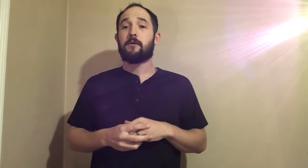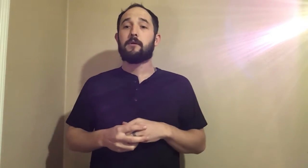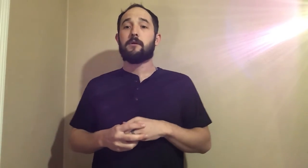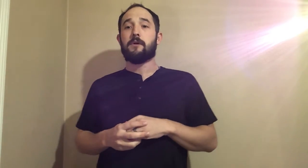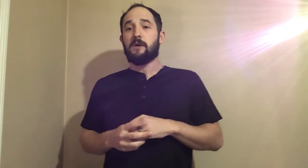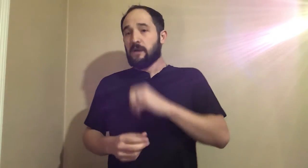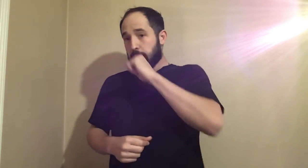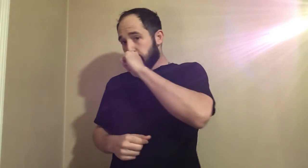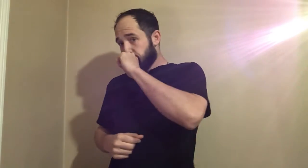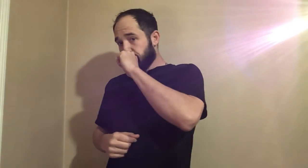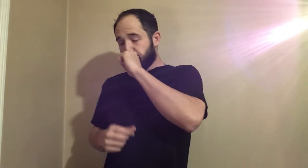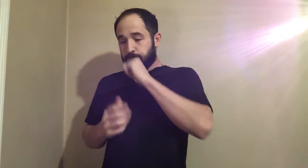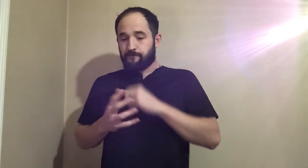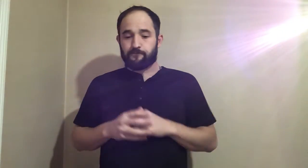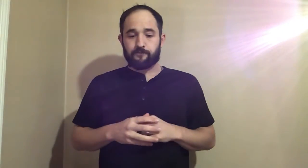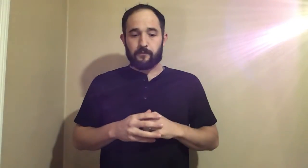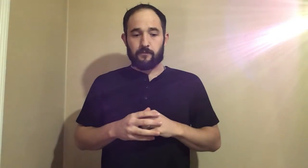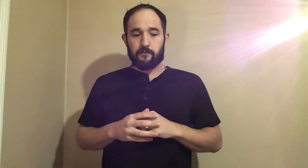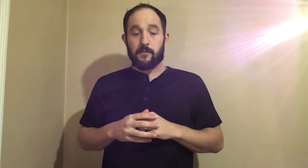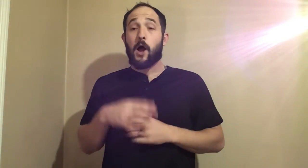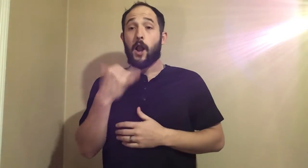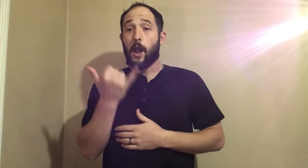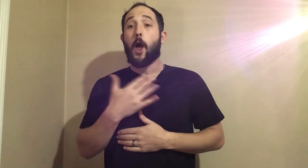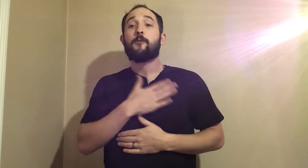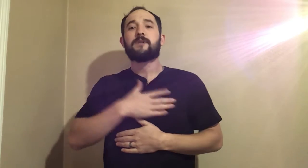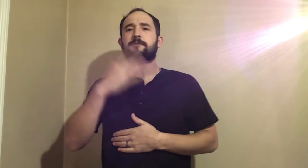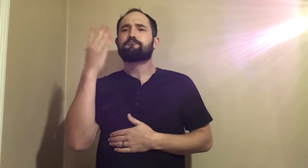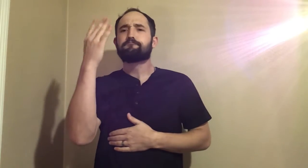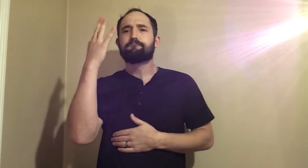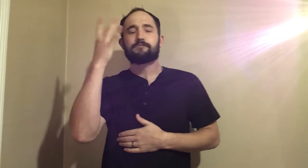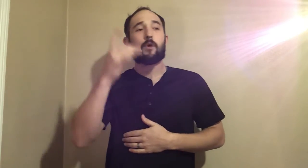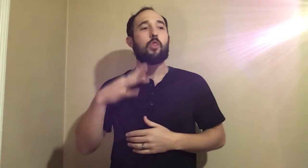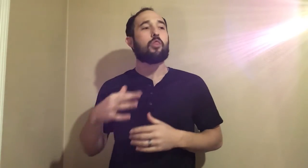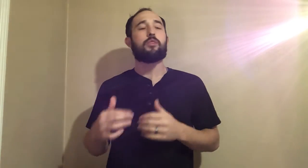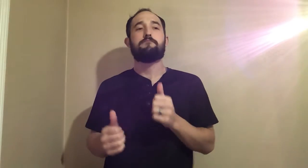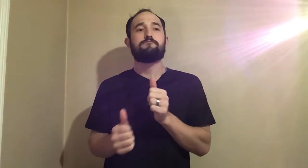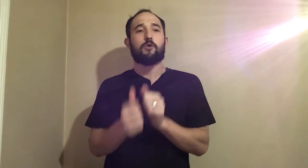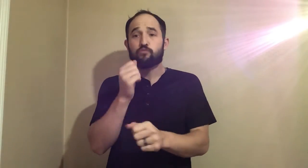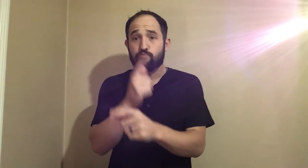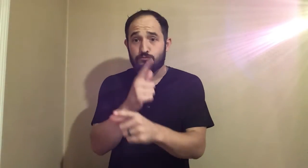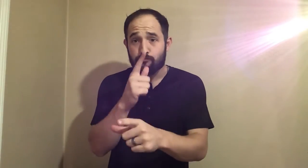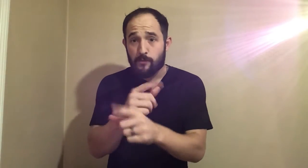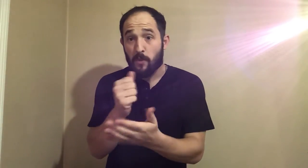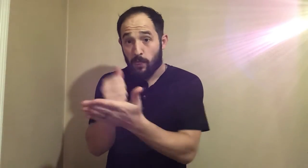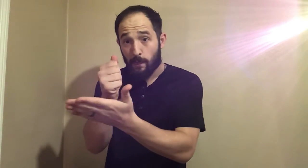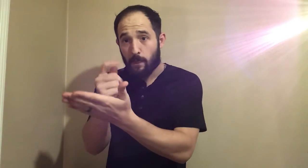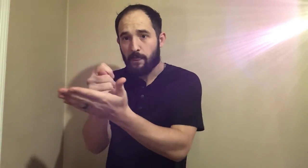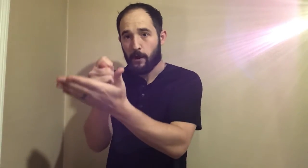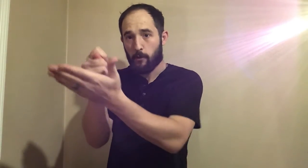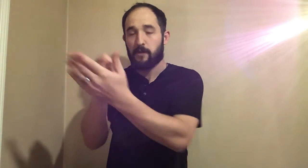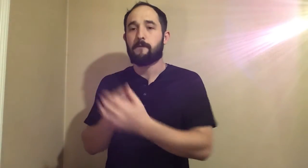to consider what the most appropriate therapy is. For patients with surgical pain